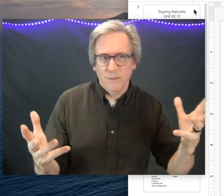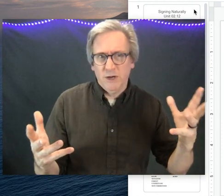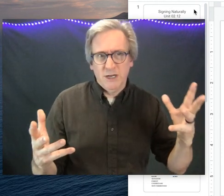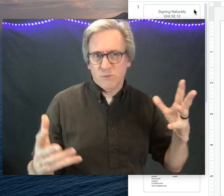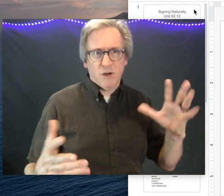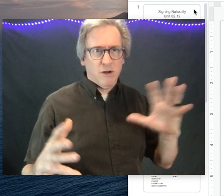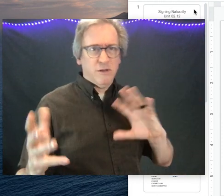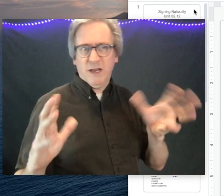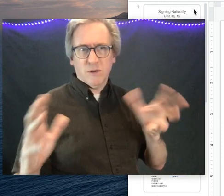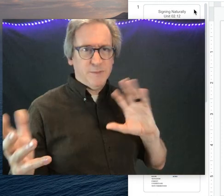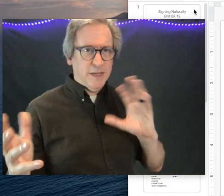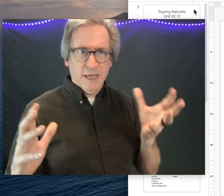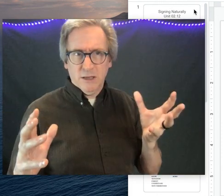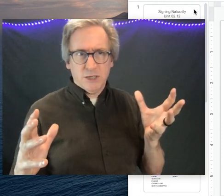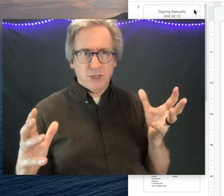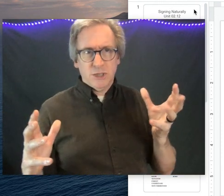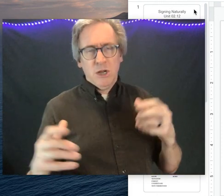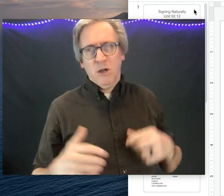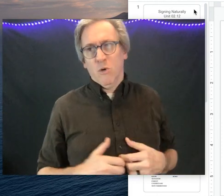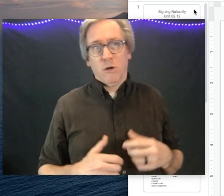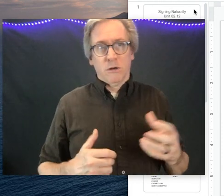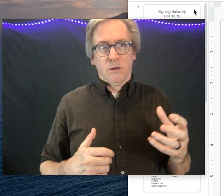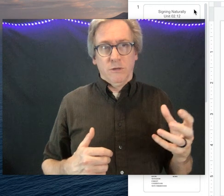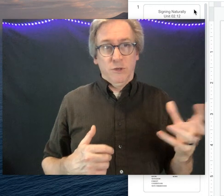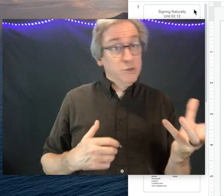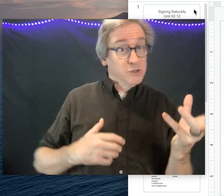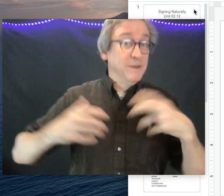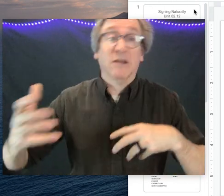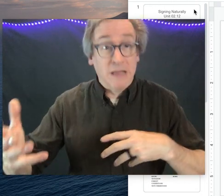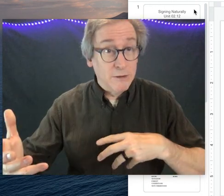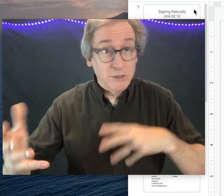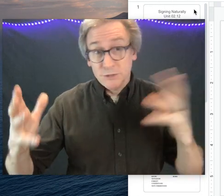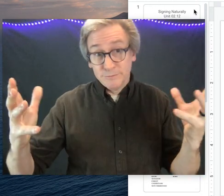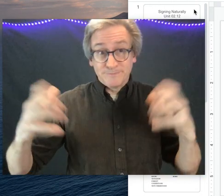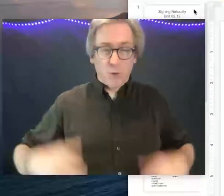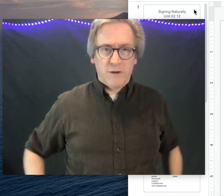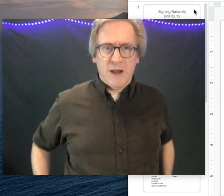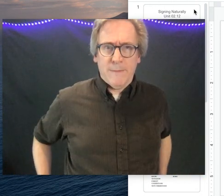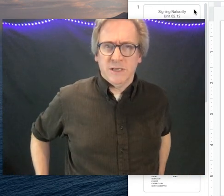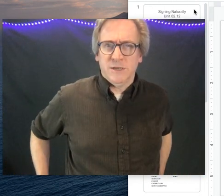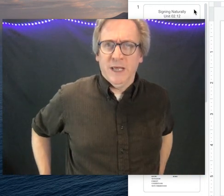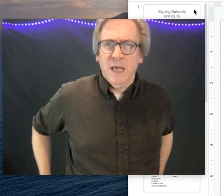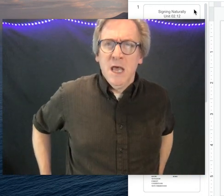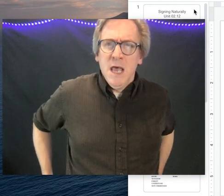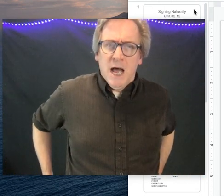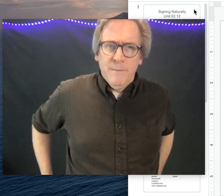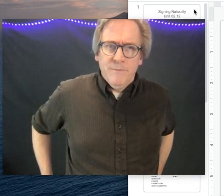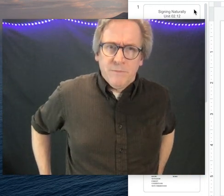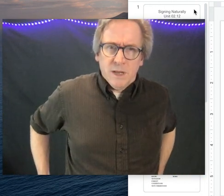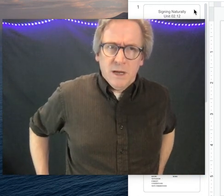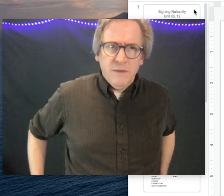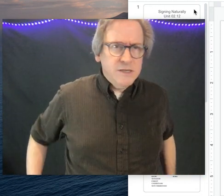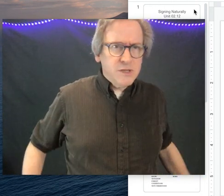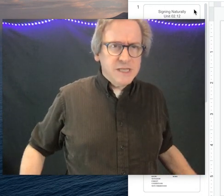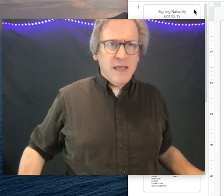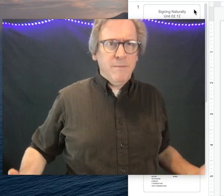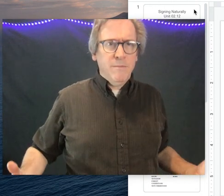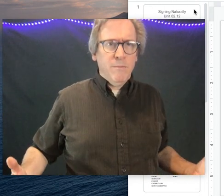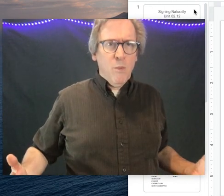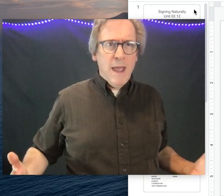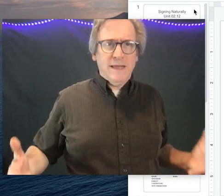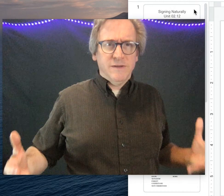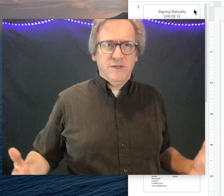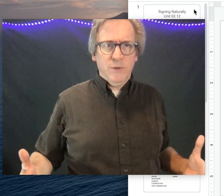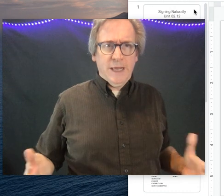other communities where they don't speak English or you don't speak their language, whatever it happens to be. And these are the